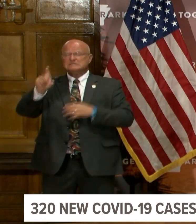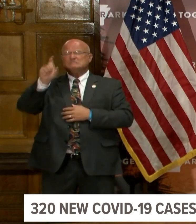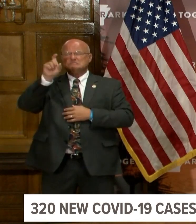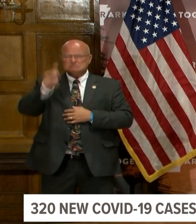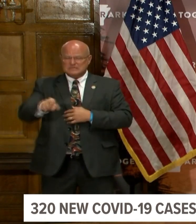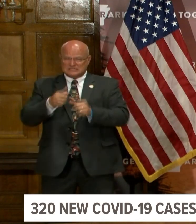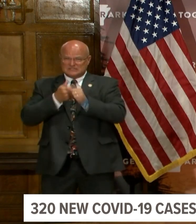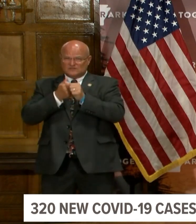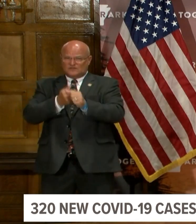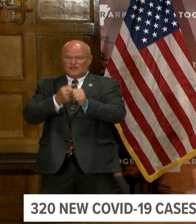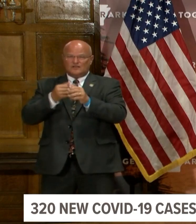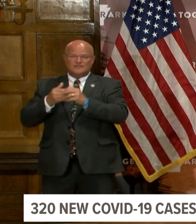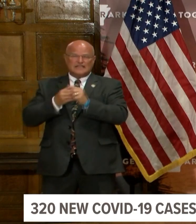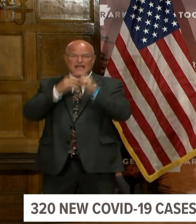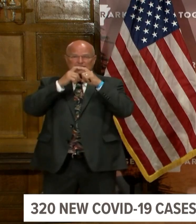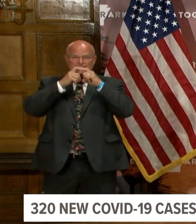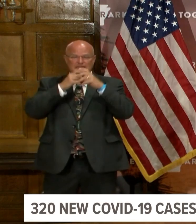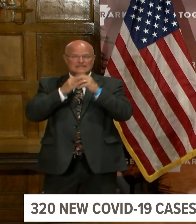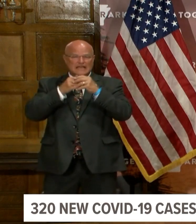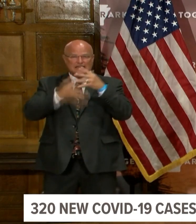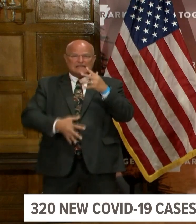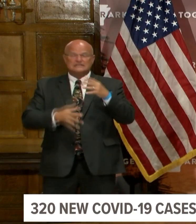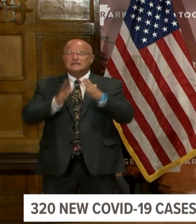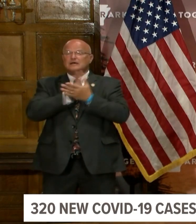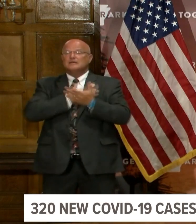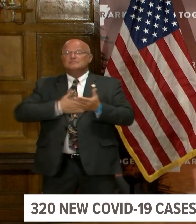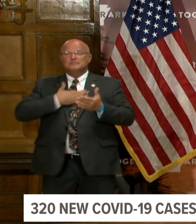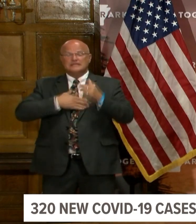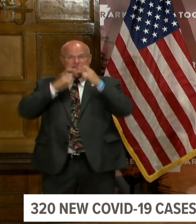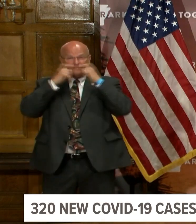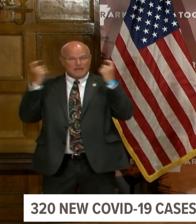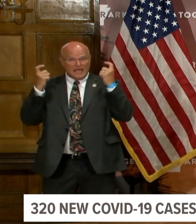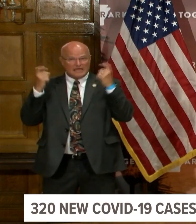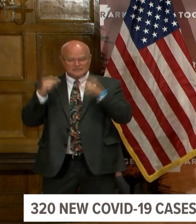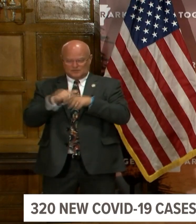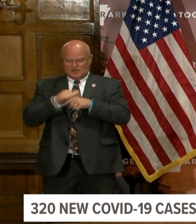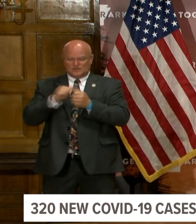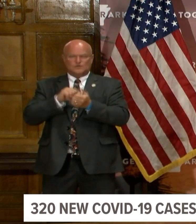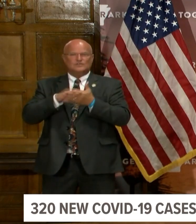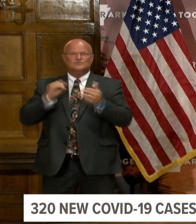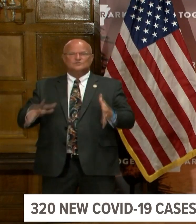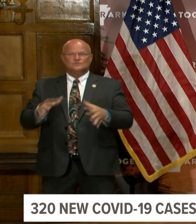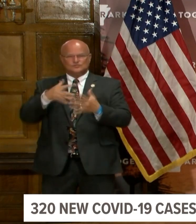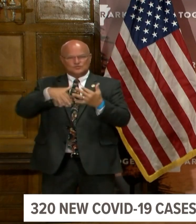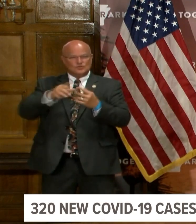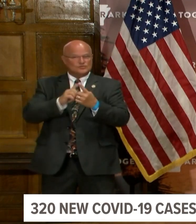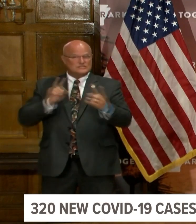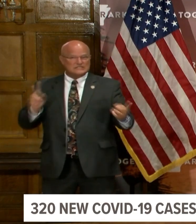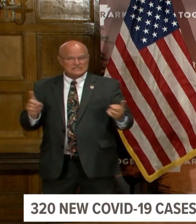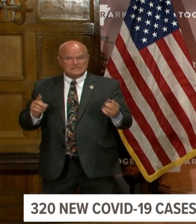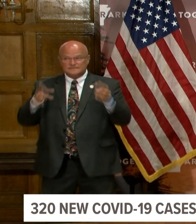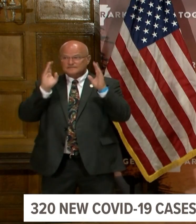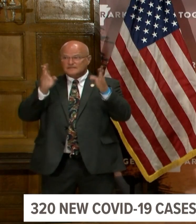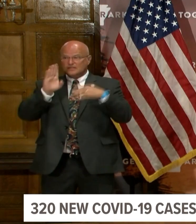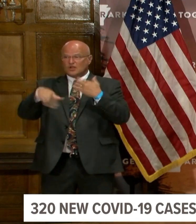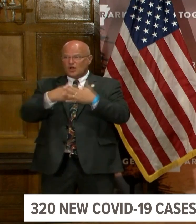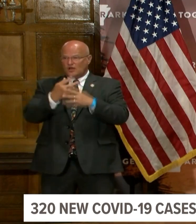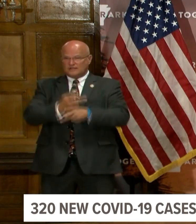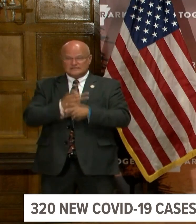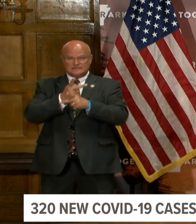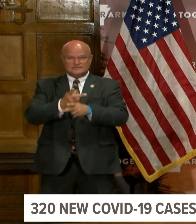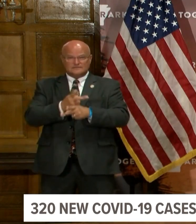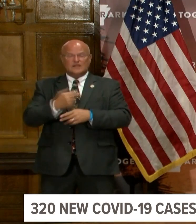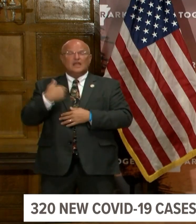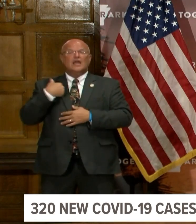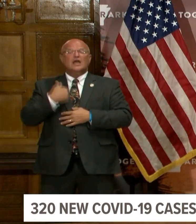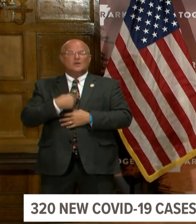follow the guidelines. Please wear your mask. Please practice with your students on social distancing, adhere to all the precautions, and